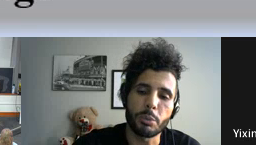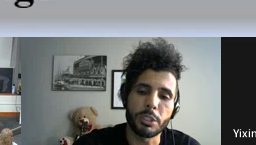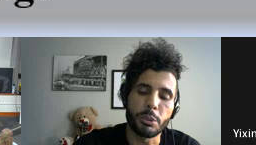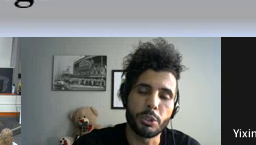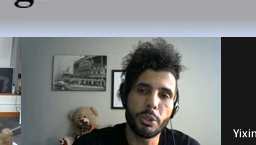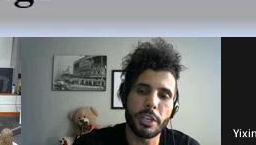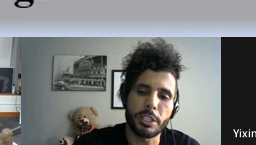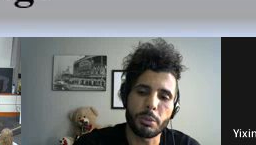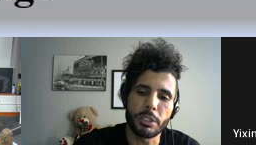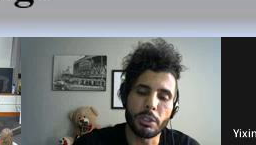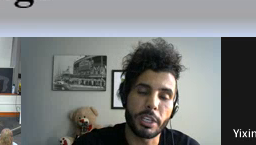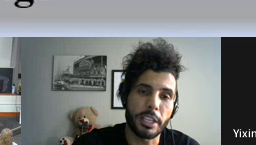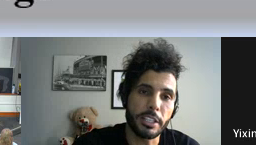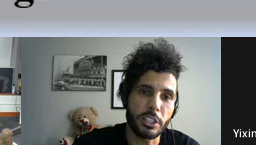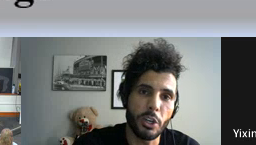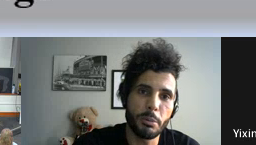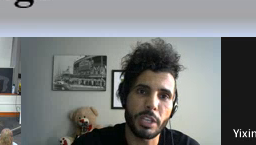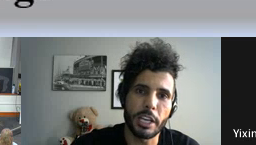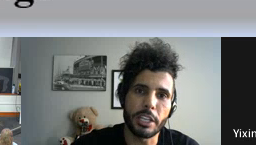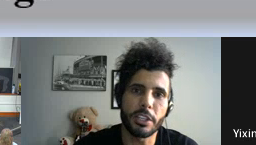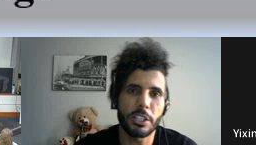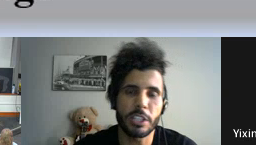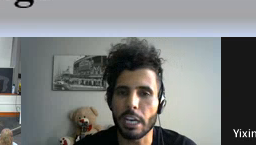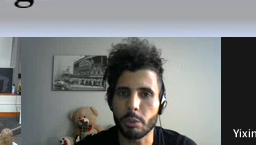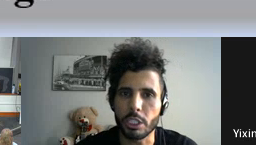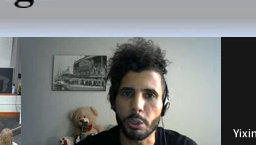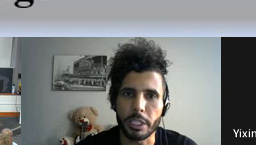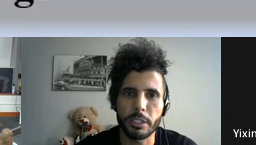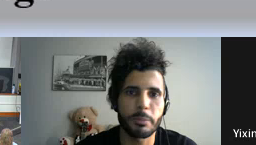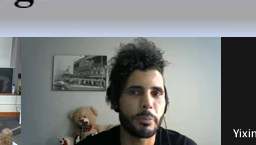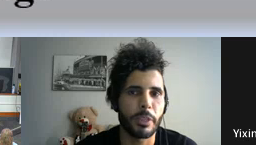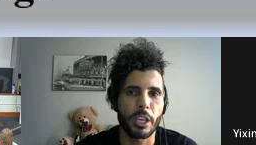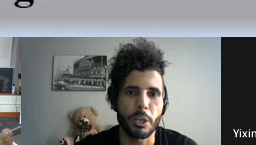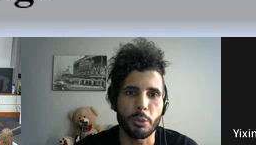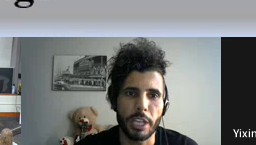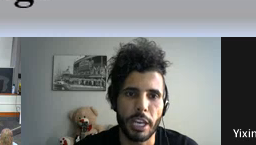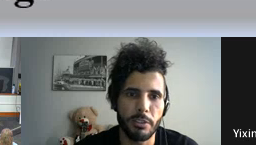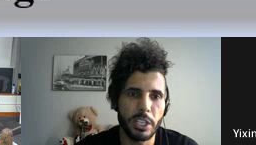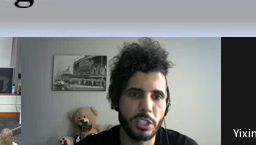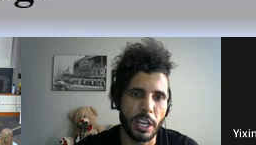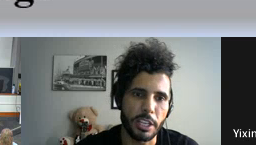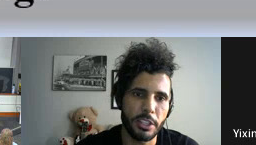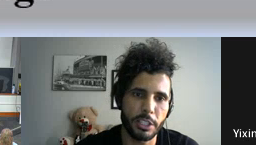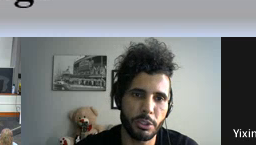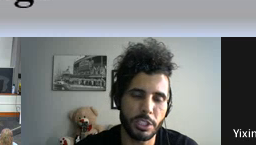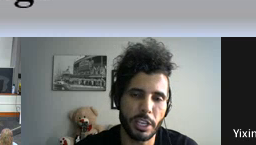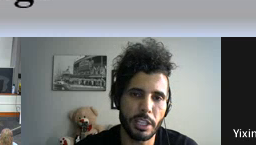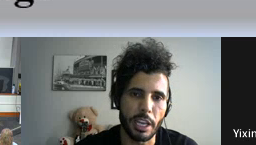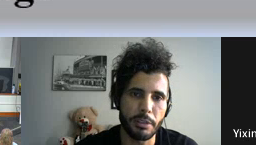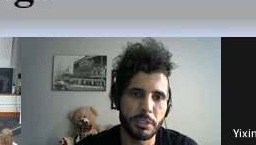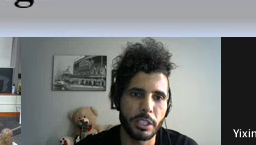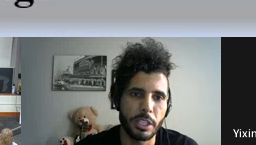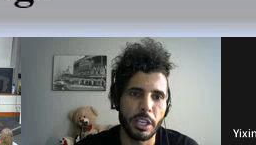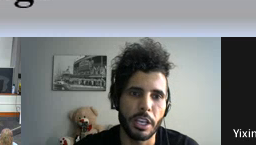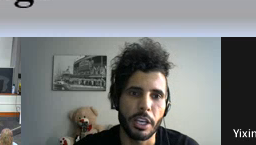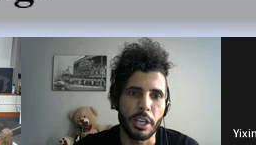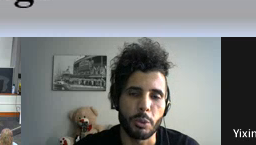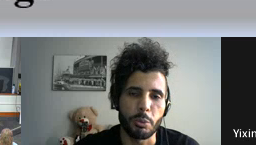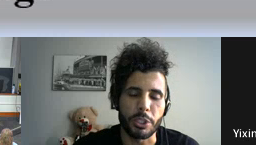And when you do this, when you look at ST Homesign, this is how we do it. We have this sign that you see on the left, where